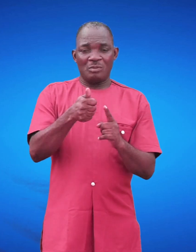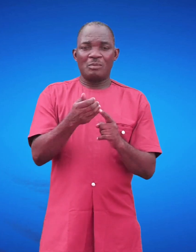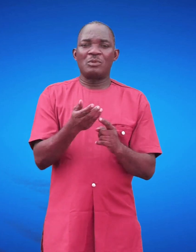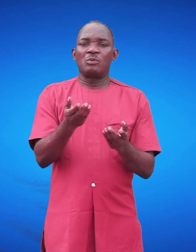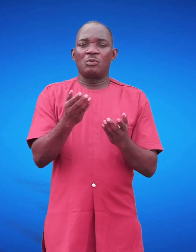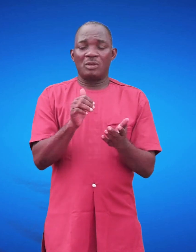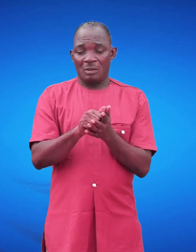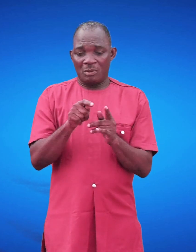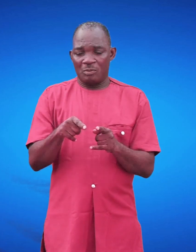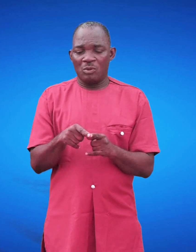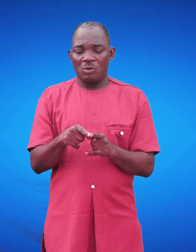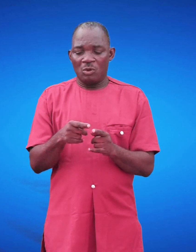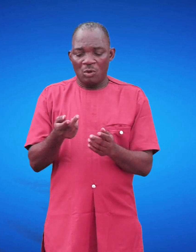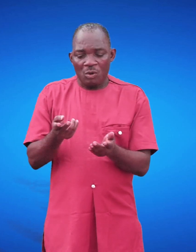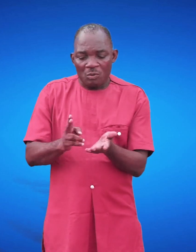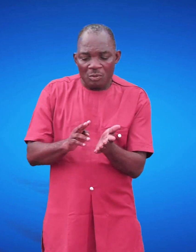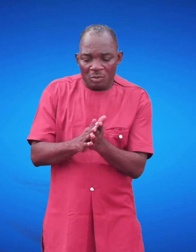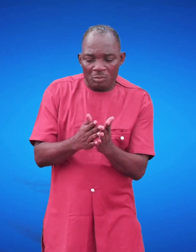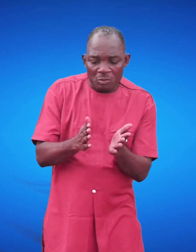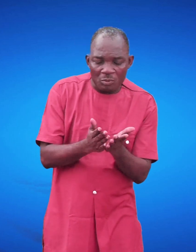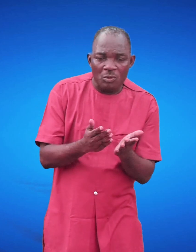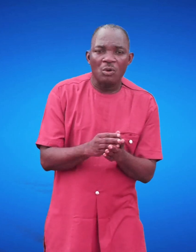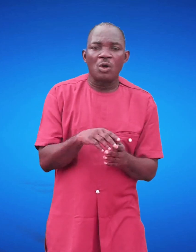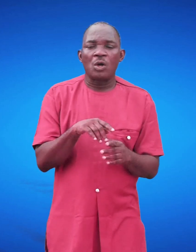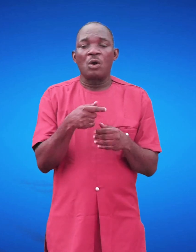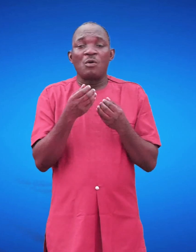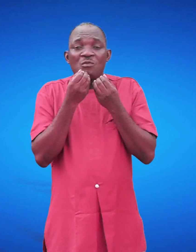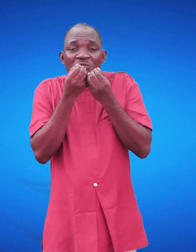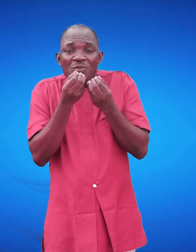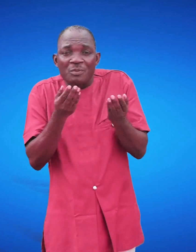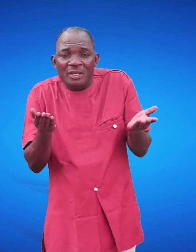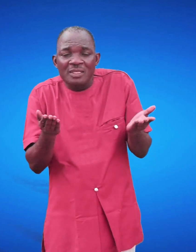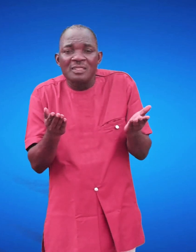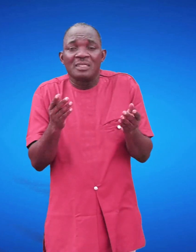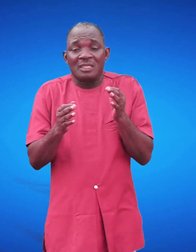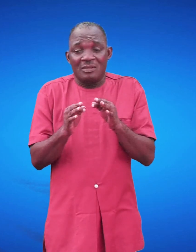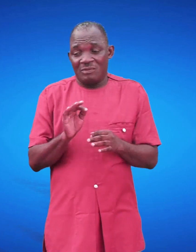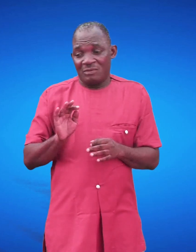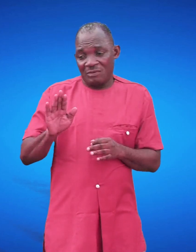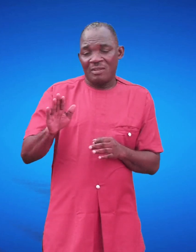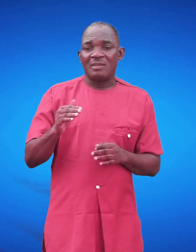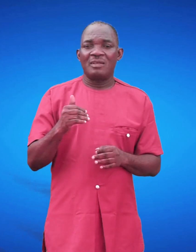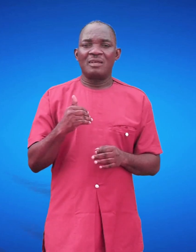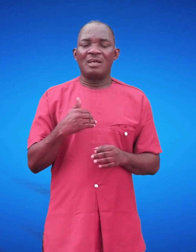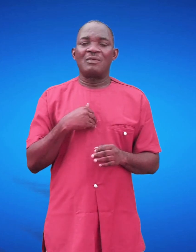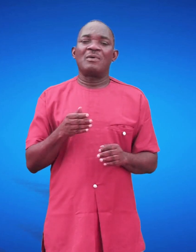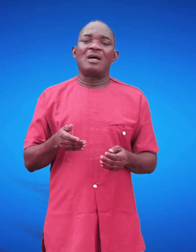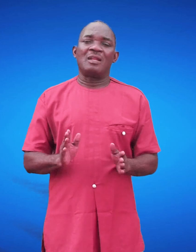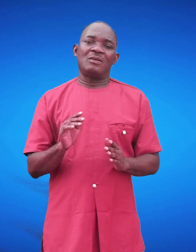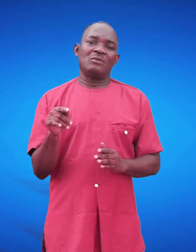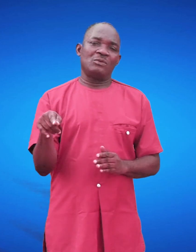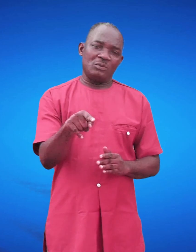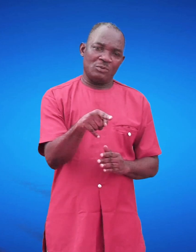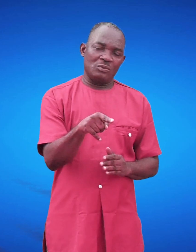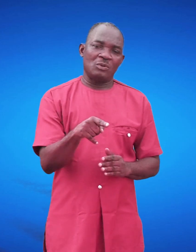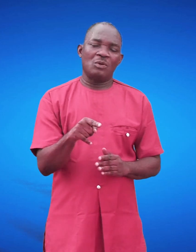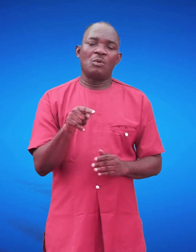their records or information if they have granted you a welfare